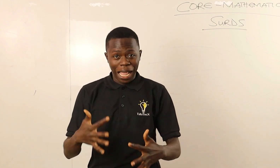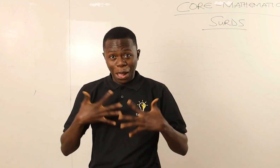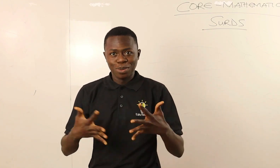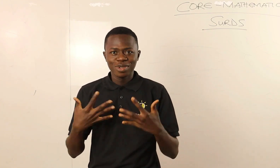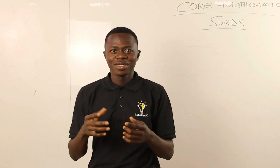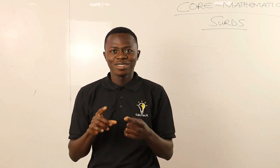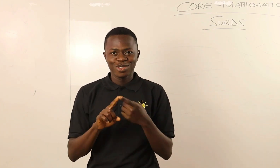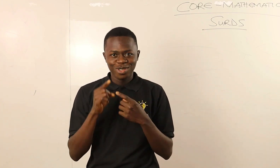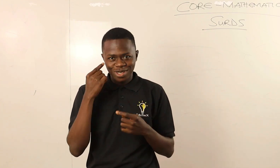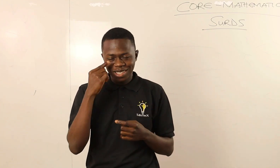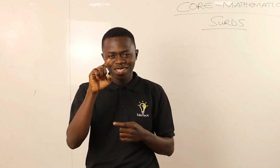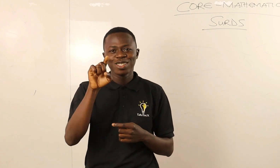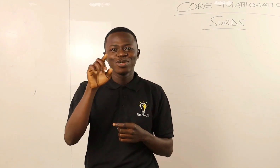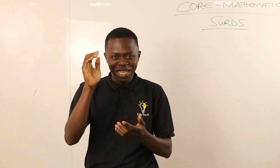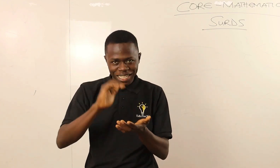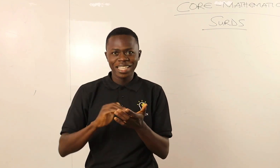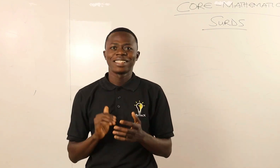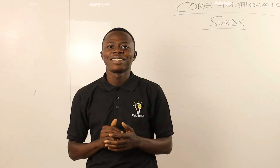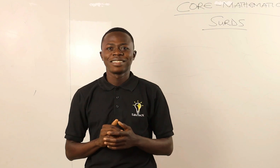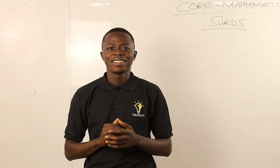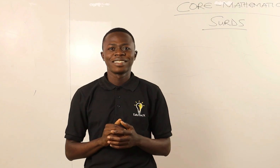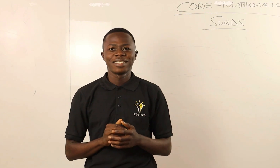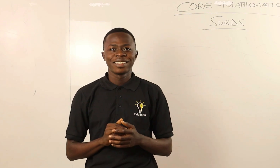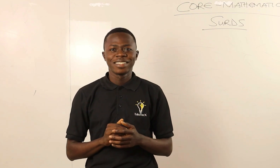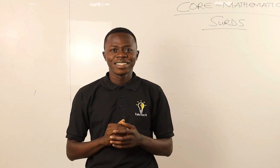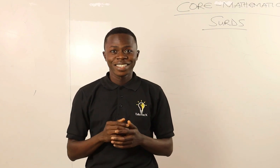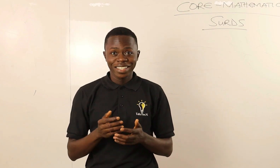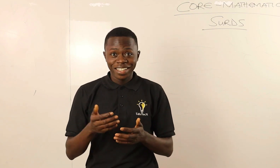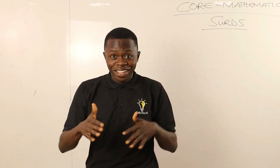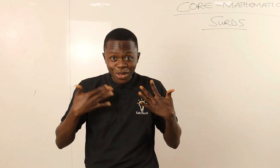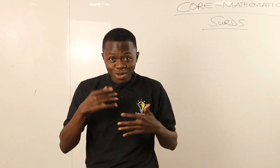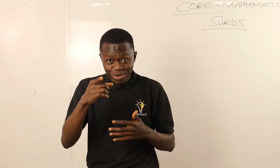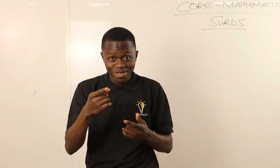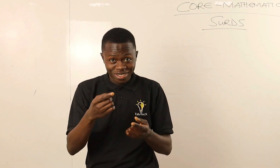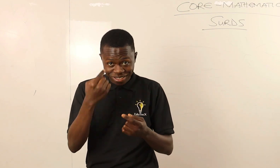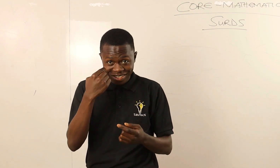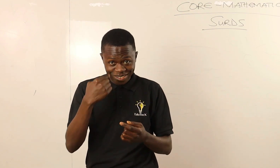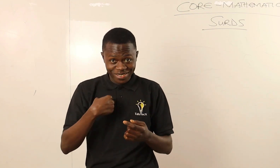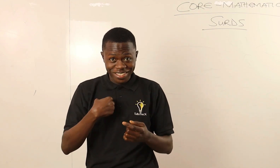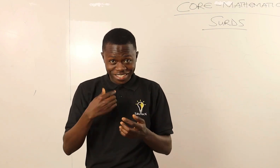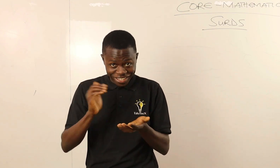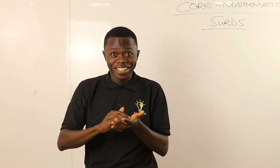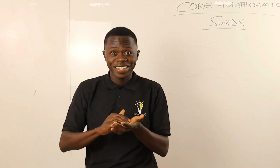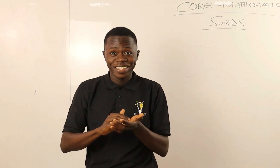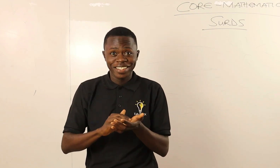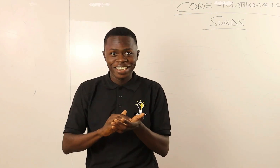I'm very excited to see you in this class again. And I know that's the same way you're